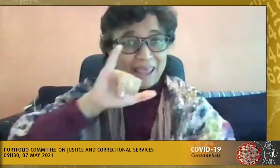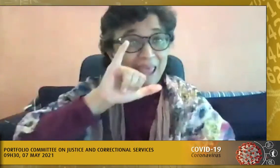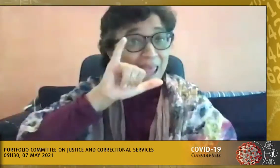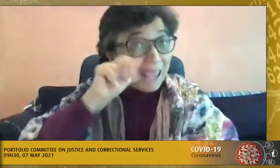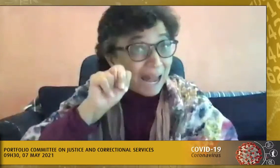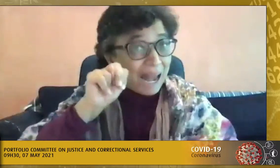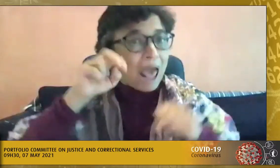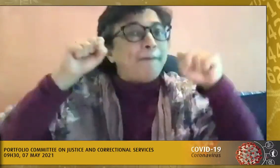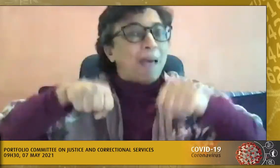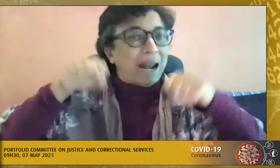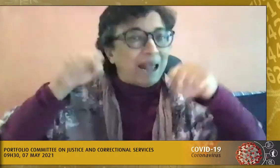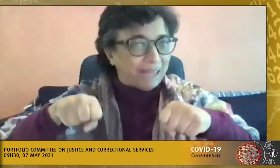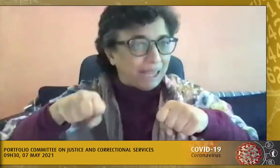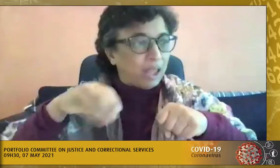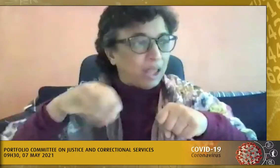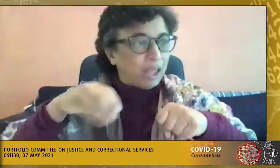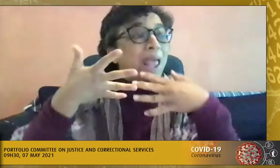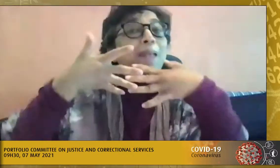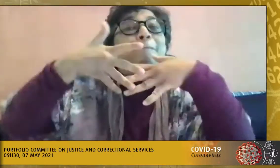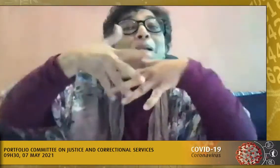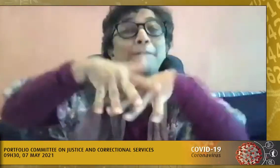and then